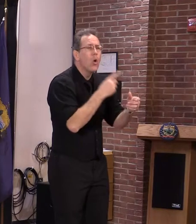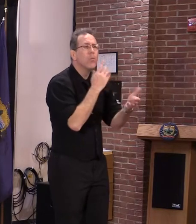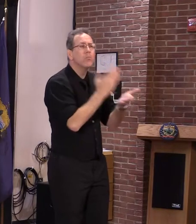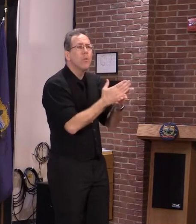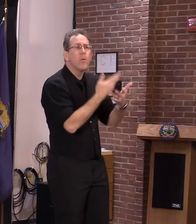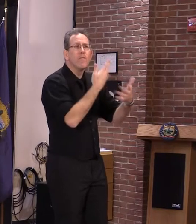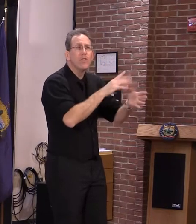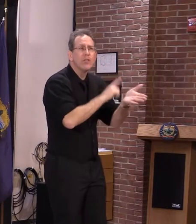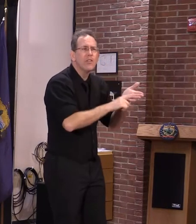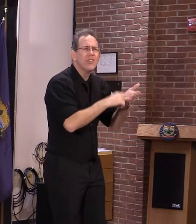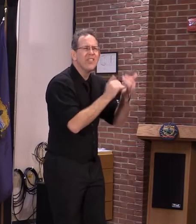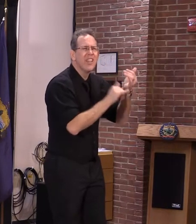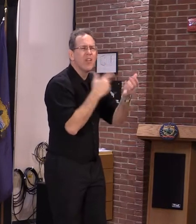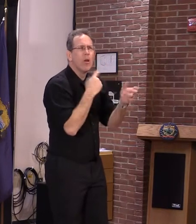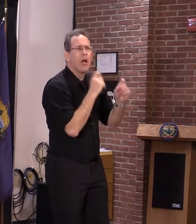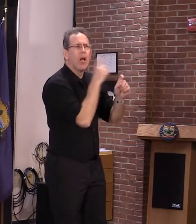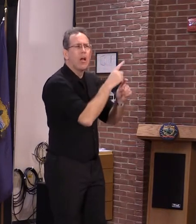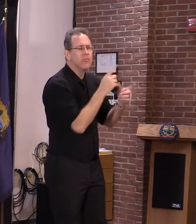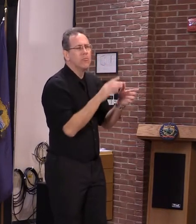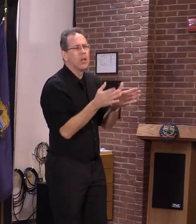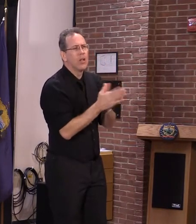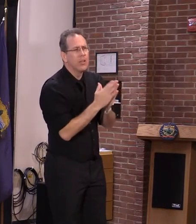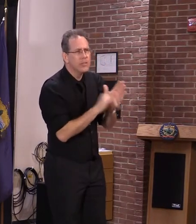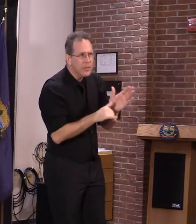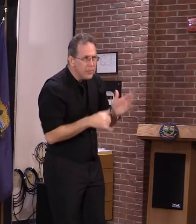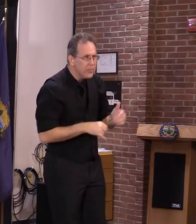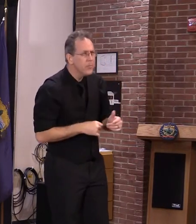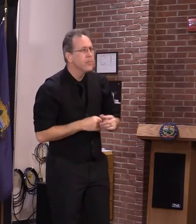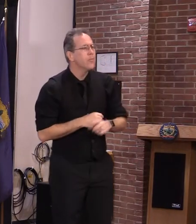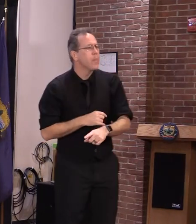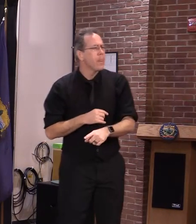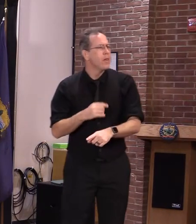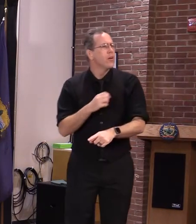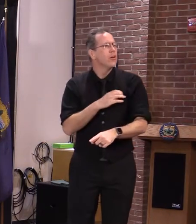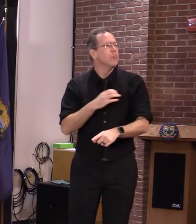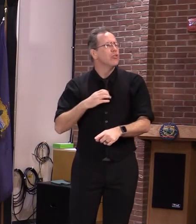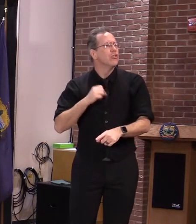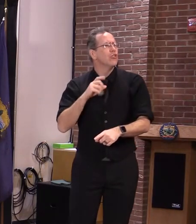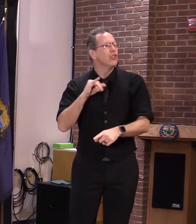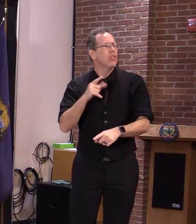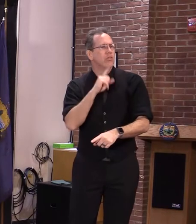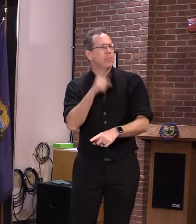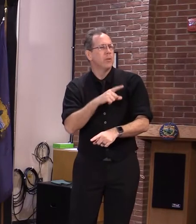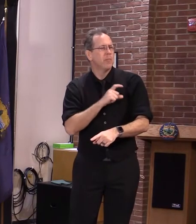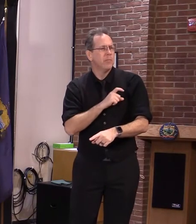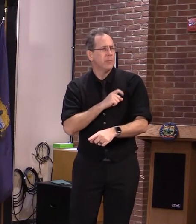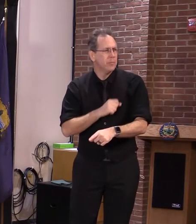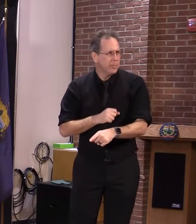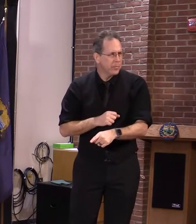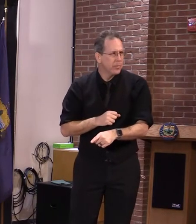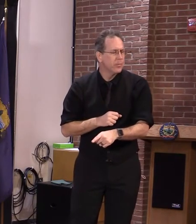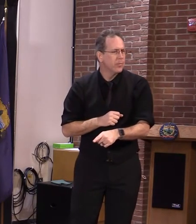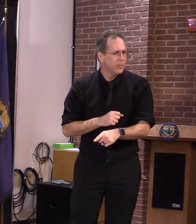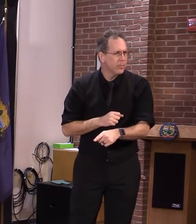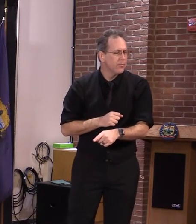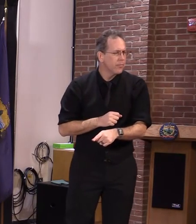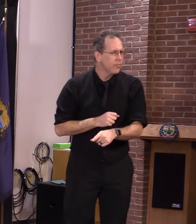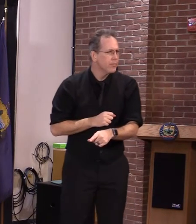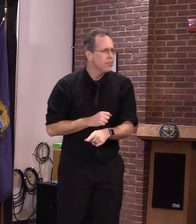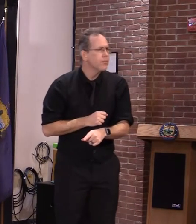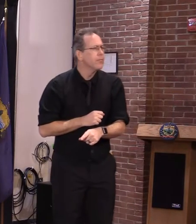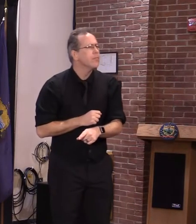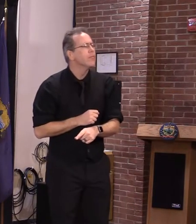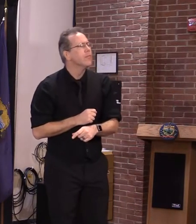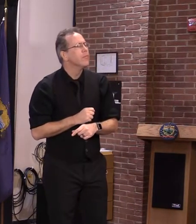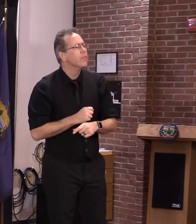Certainly. It's been my lucky day for questions today. You should be getting a response even when or if there isn't